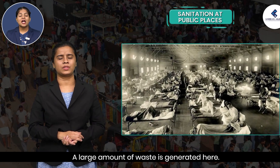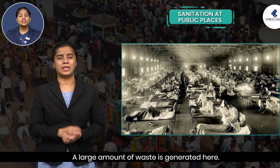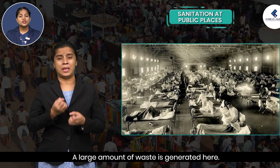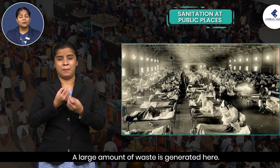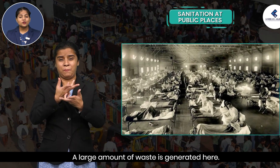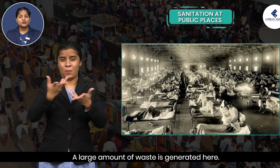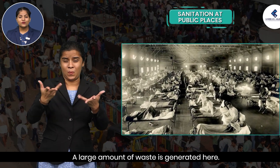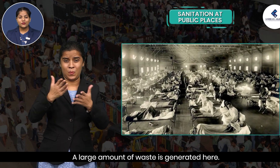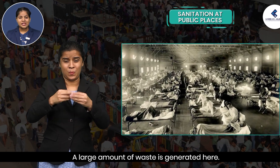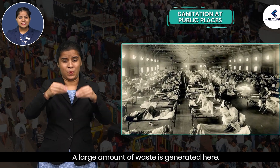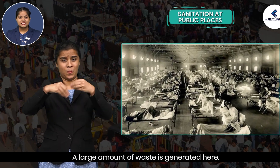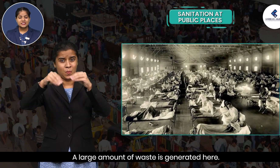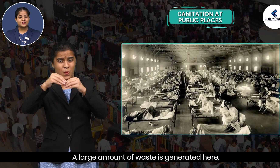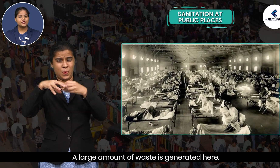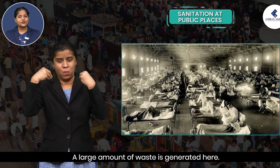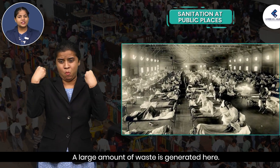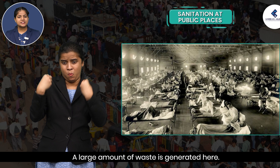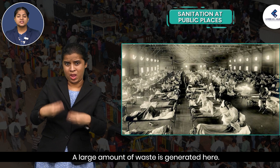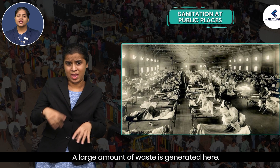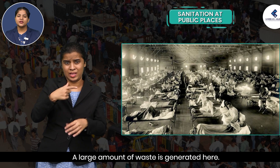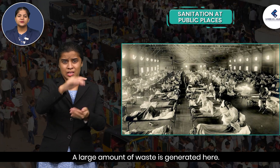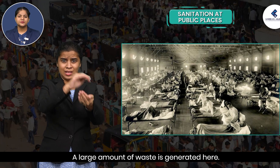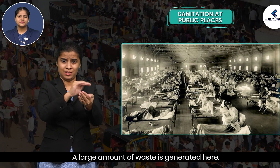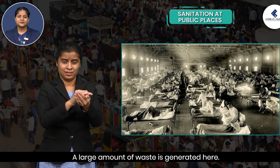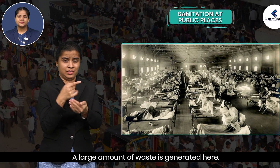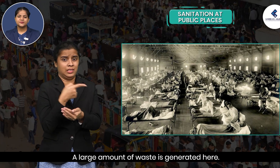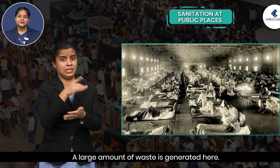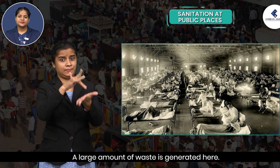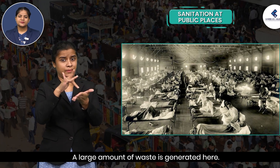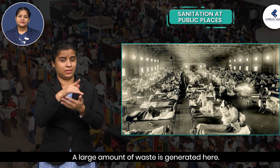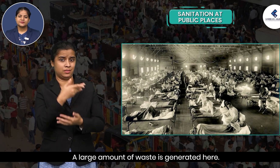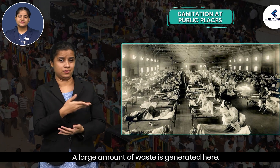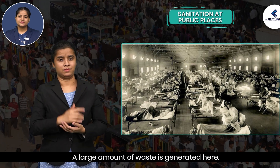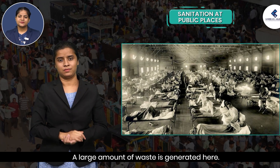A large amount of waste is generated here.